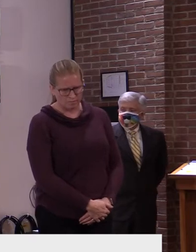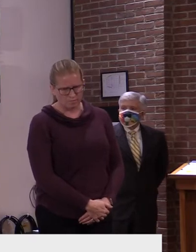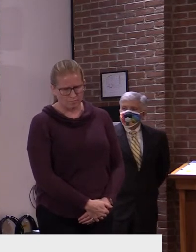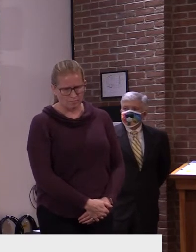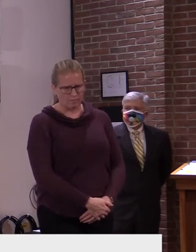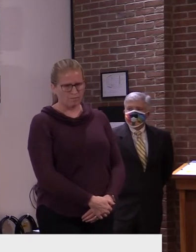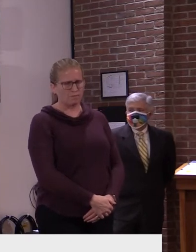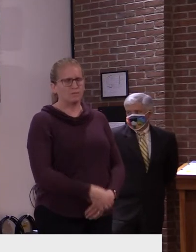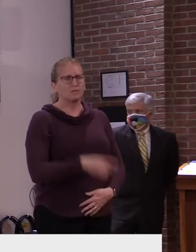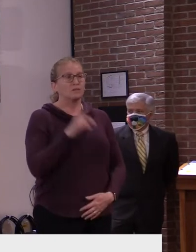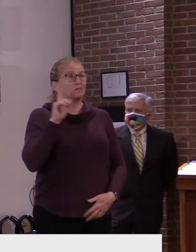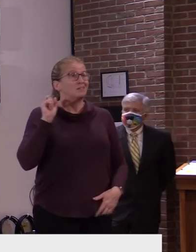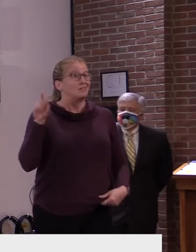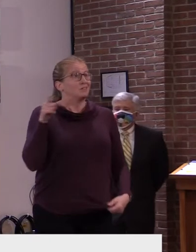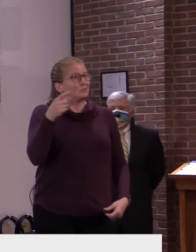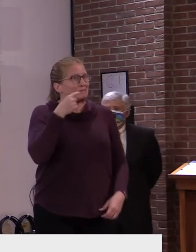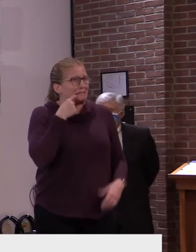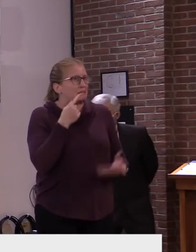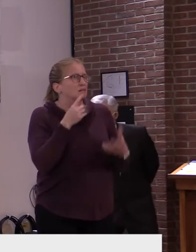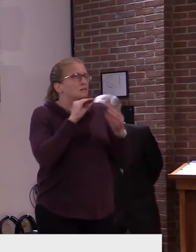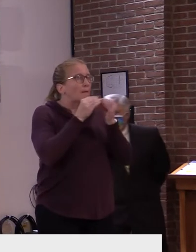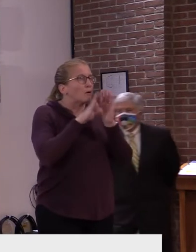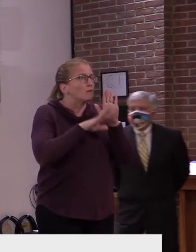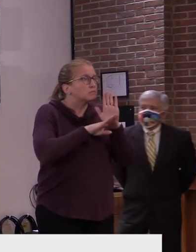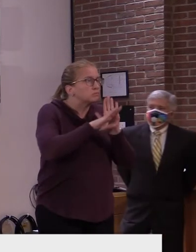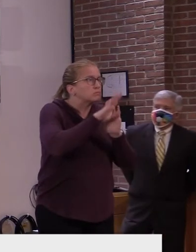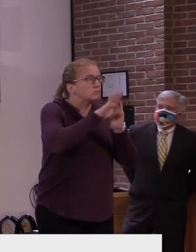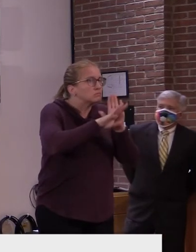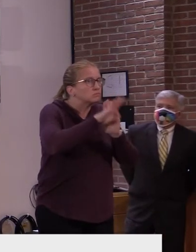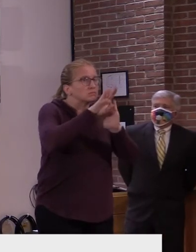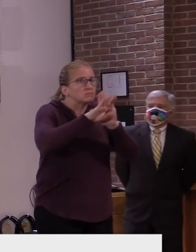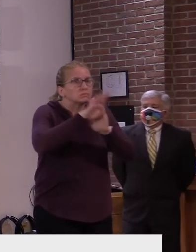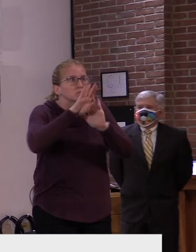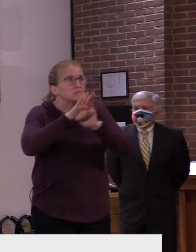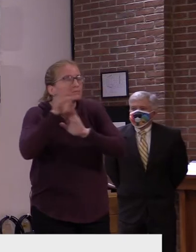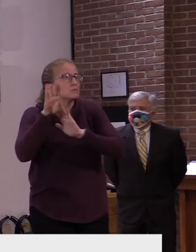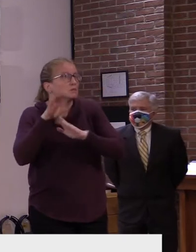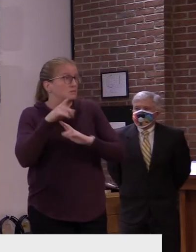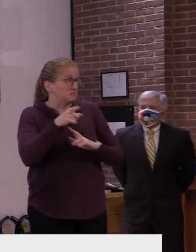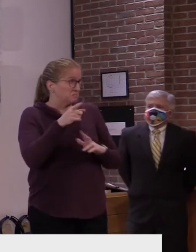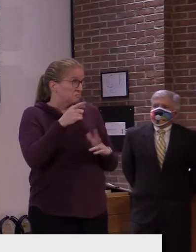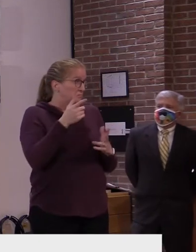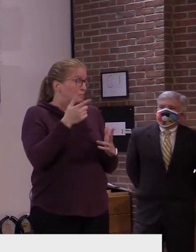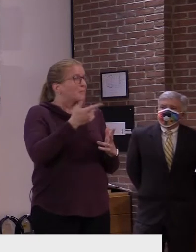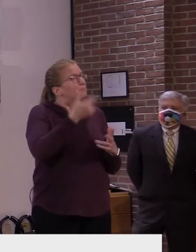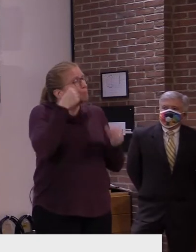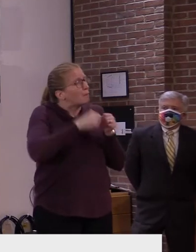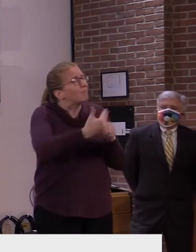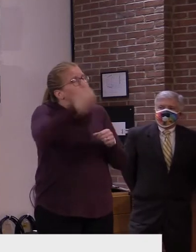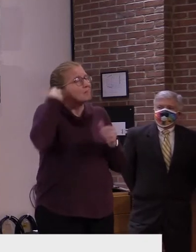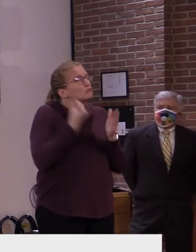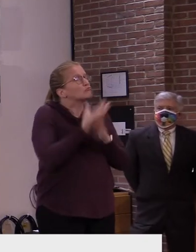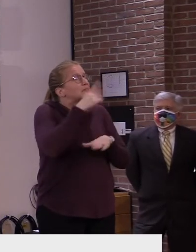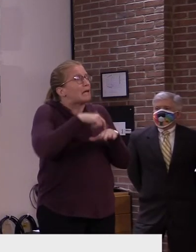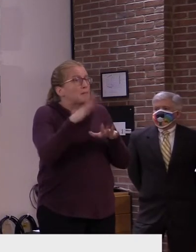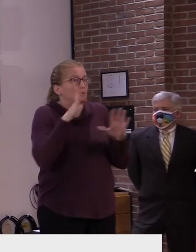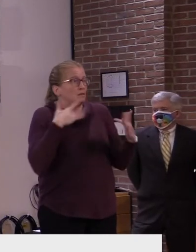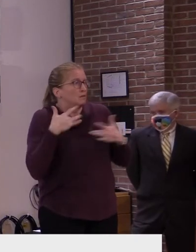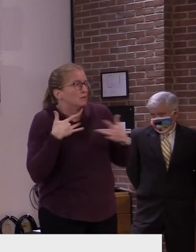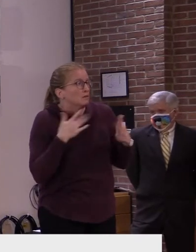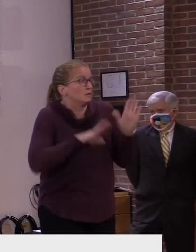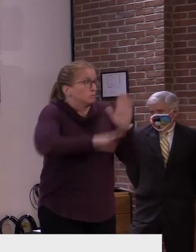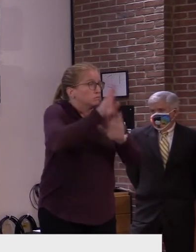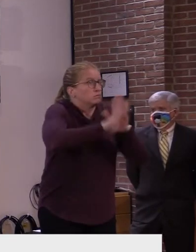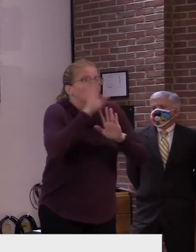things that were used in the spring that never ended up being used that much? But could those come back? And if so, when and